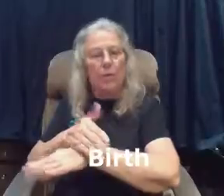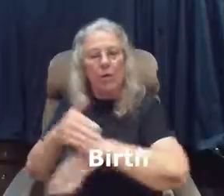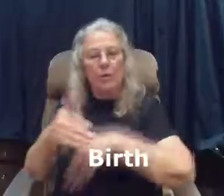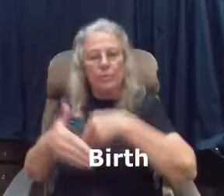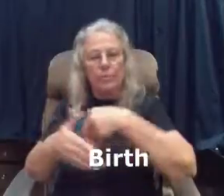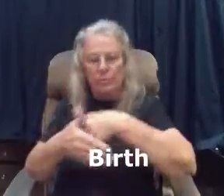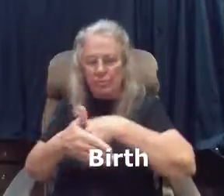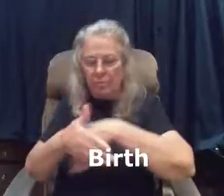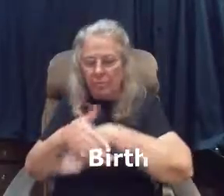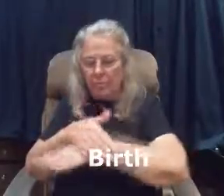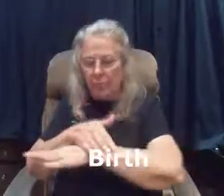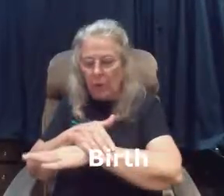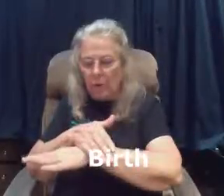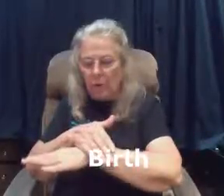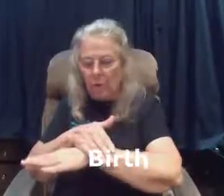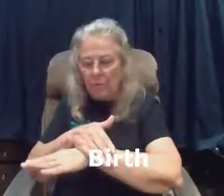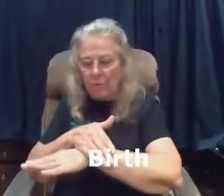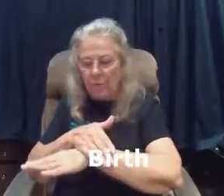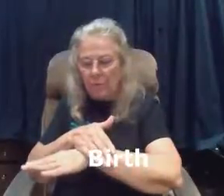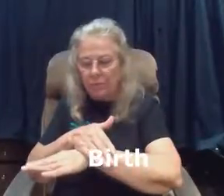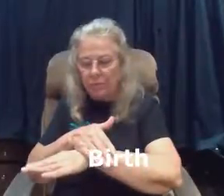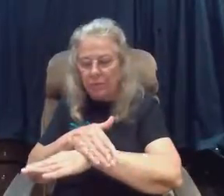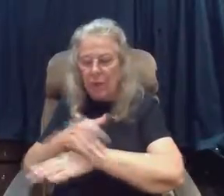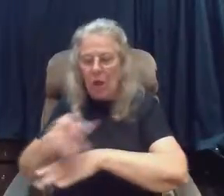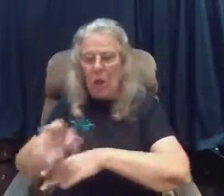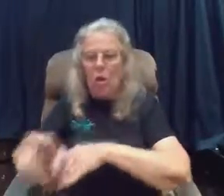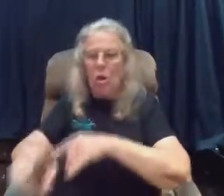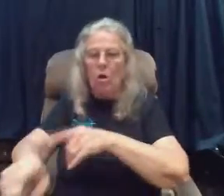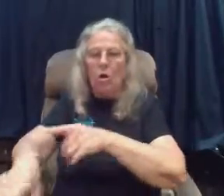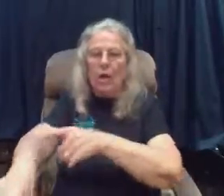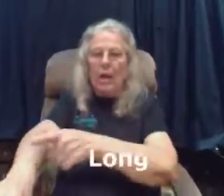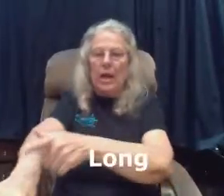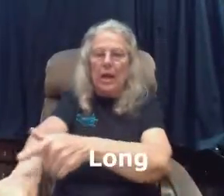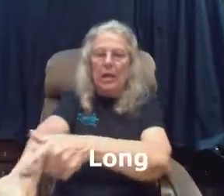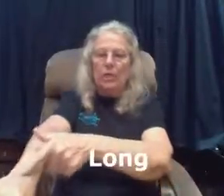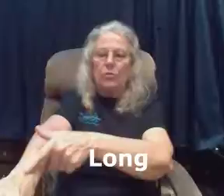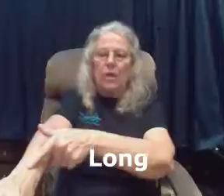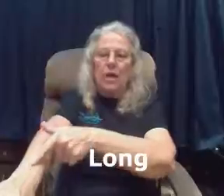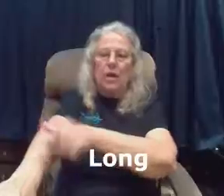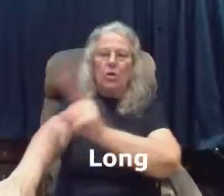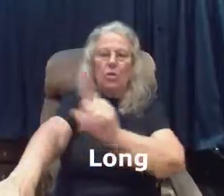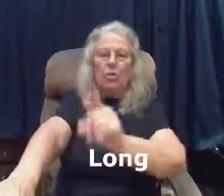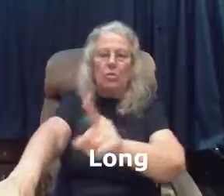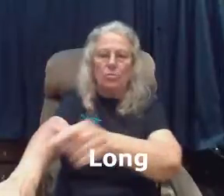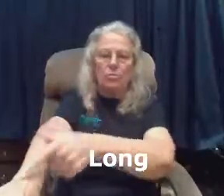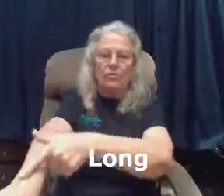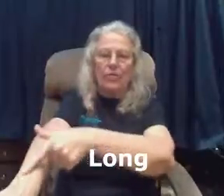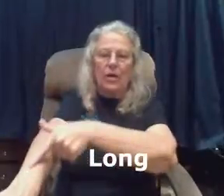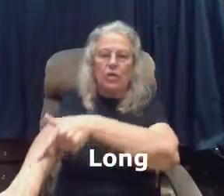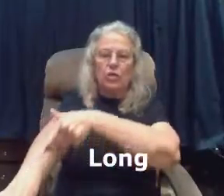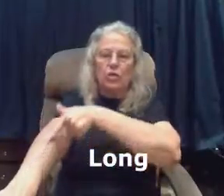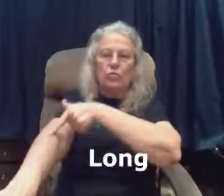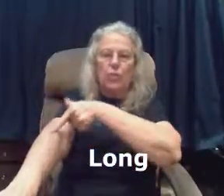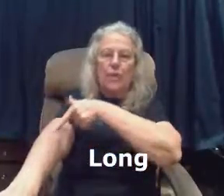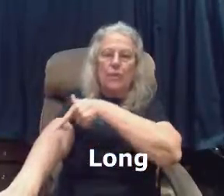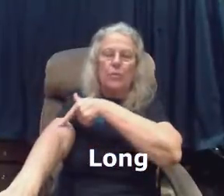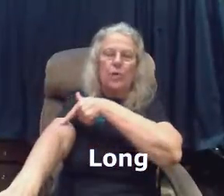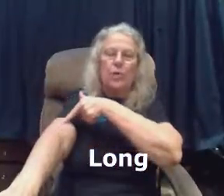born. Birth. Long, you take your finger straight up your arm